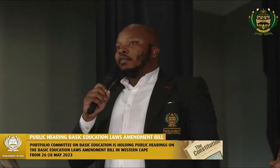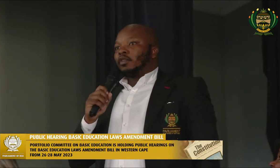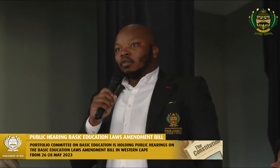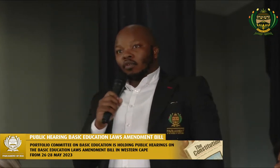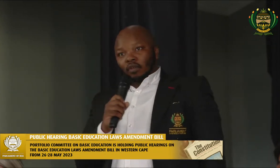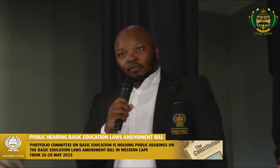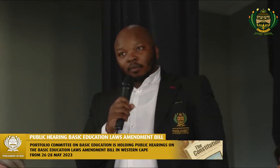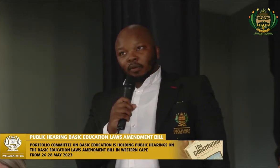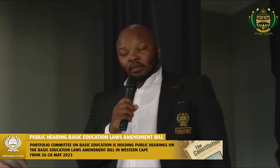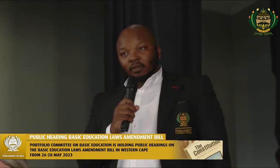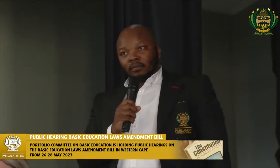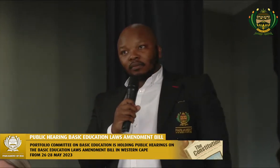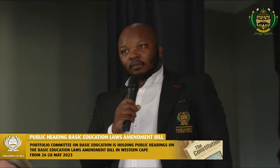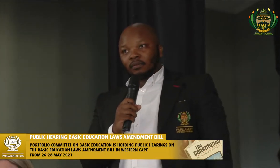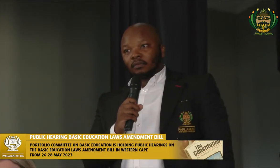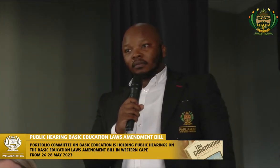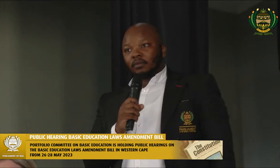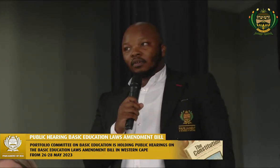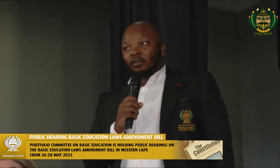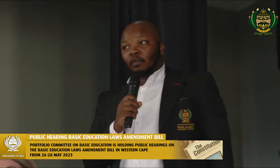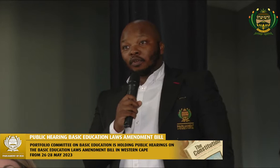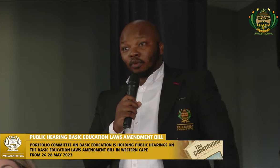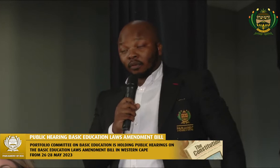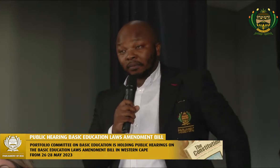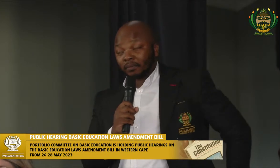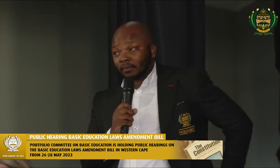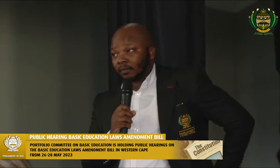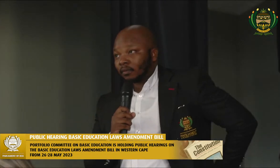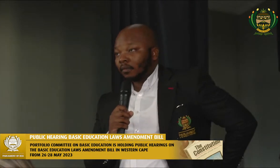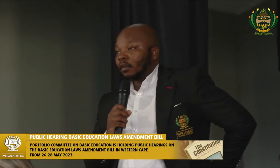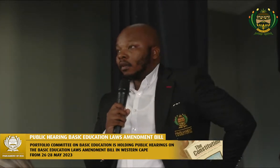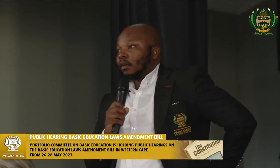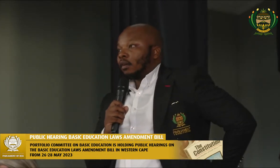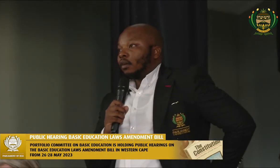Good afternoon, everybody. Good afternoon.